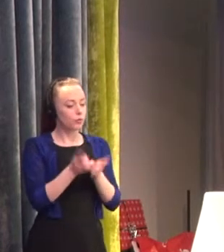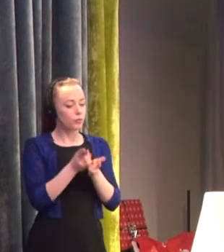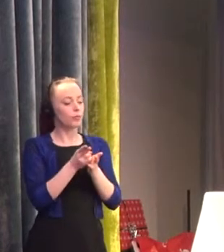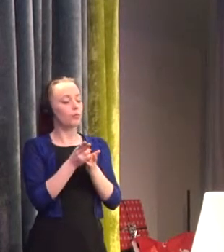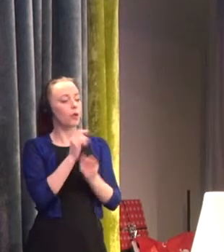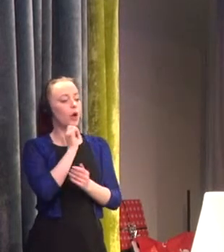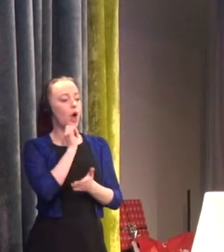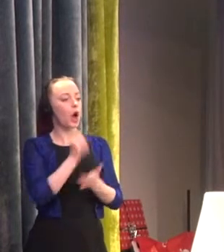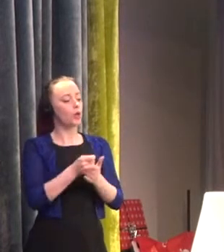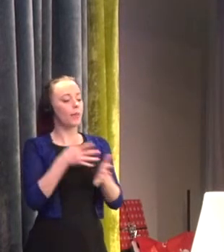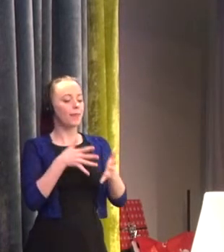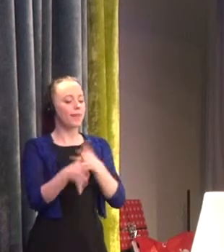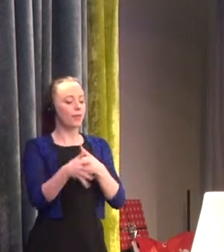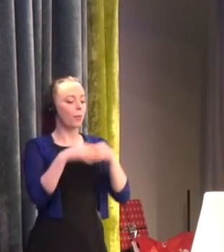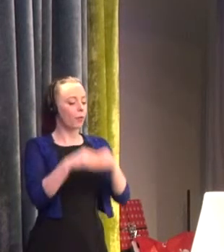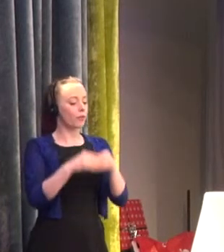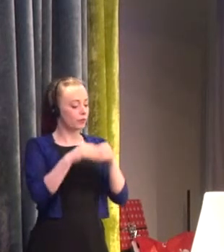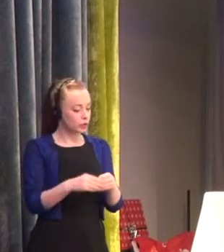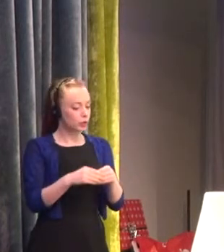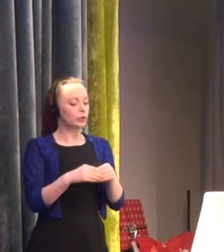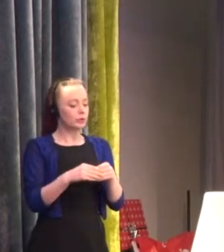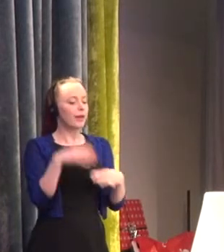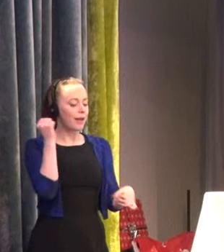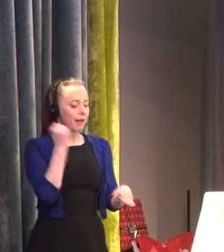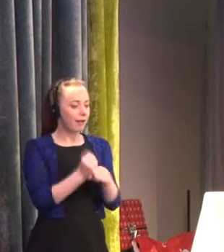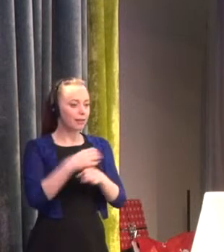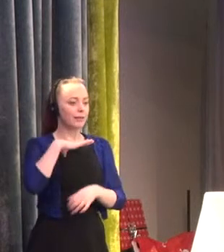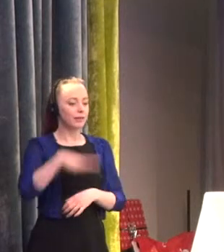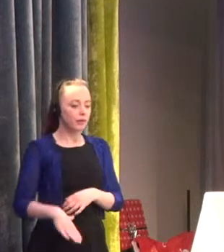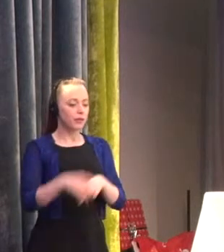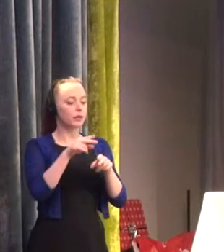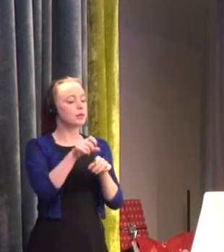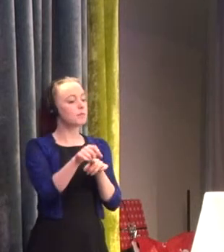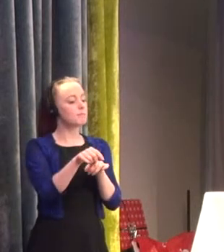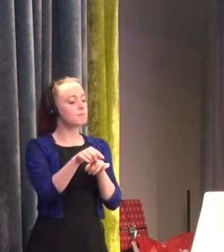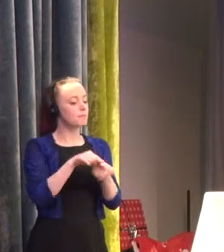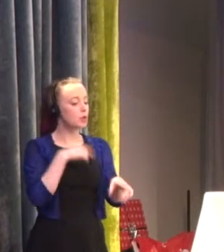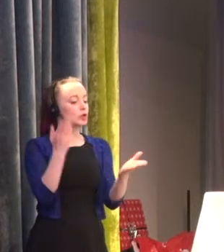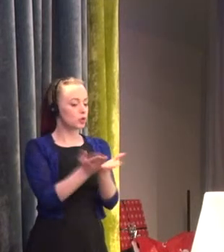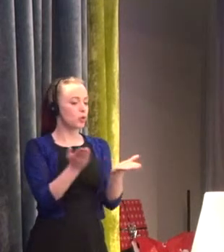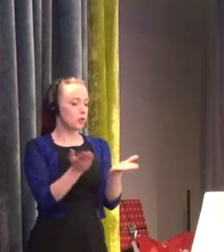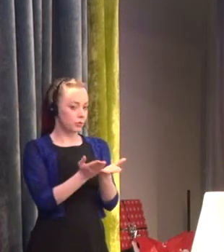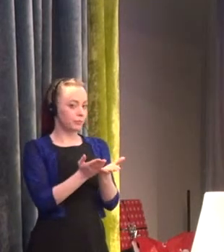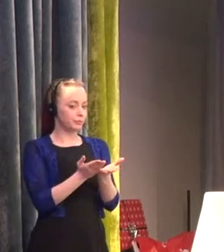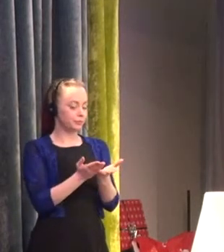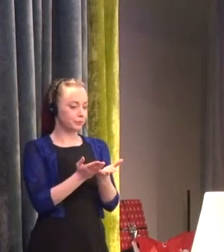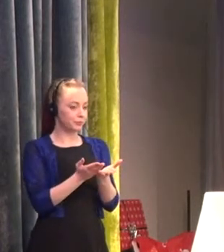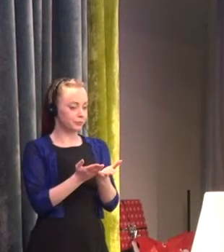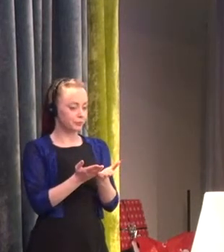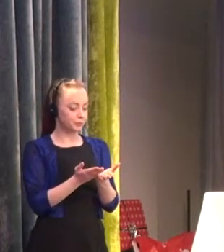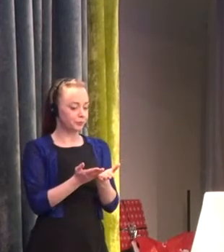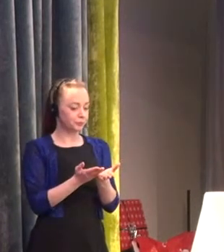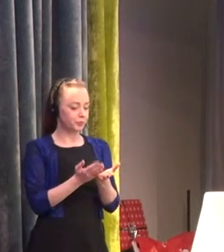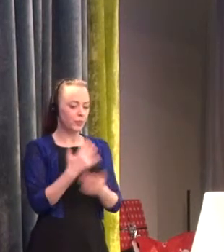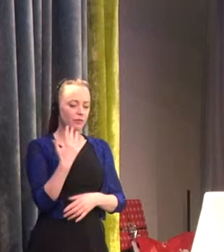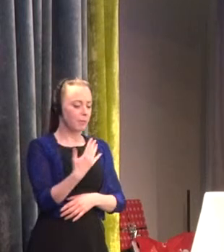back, Kiki, knew that she had not been admitted to that school. And after the 5th or 6th time, when Mrs. Fernandez was told,